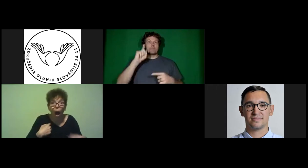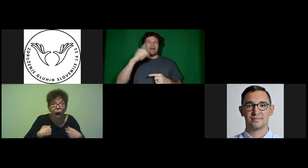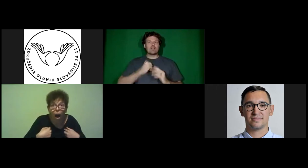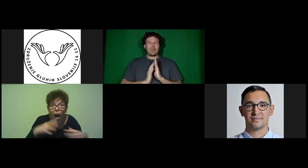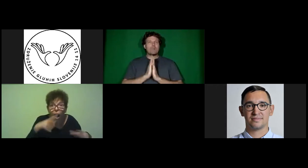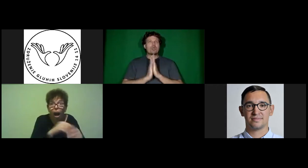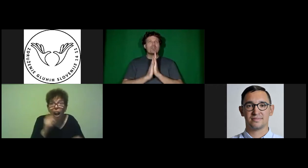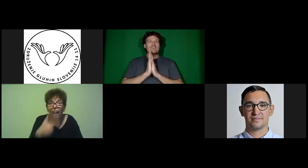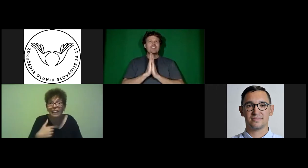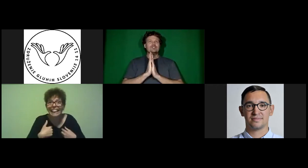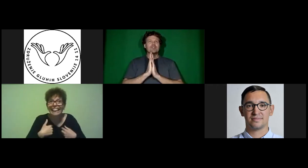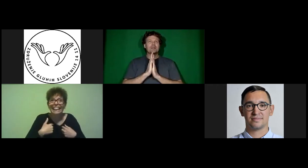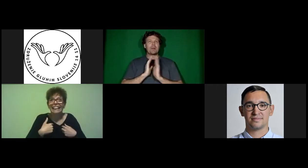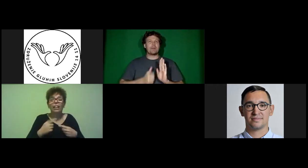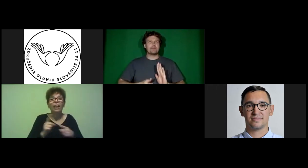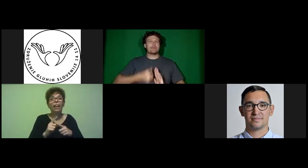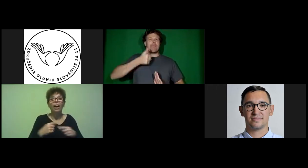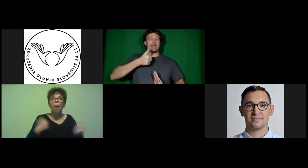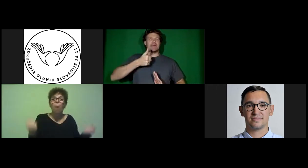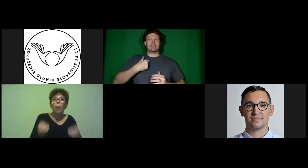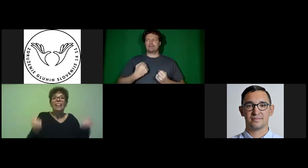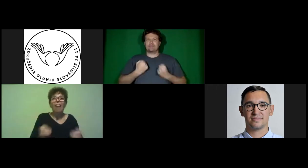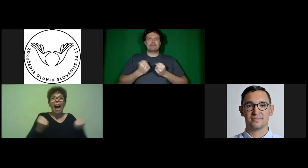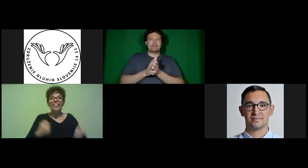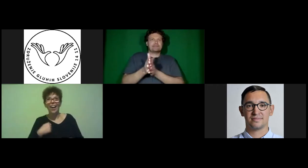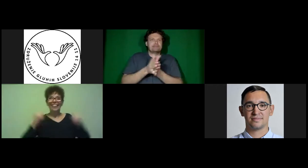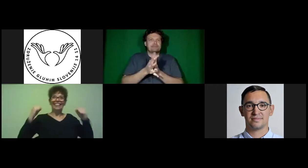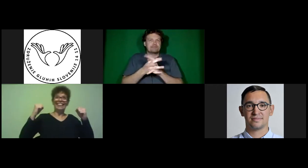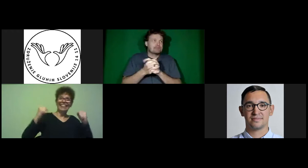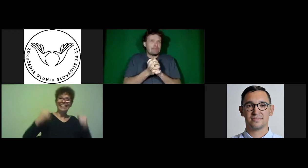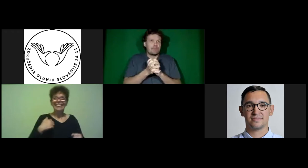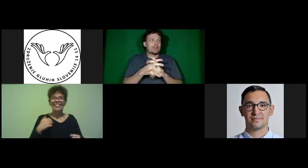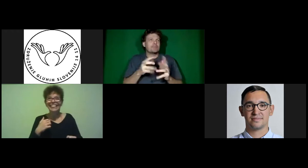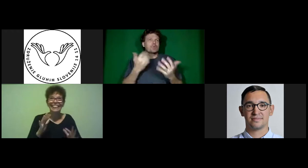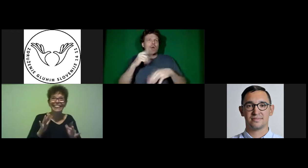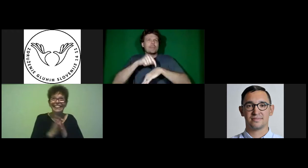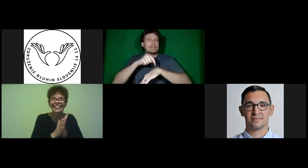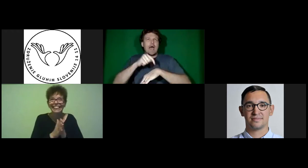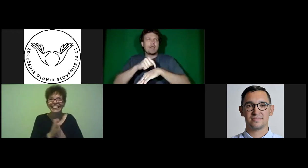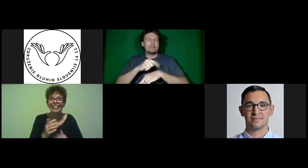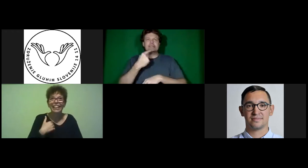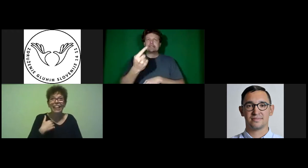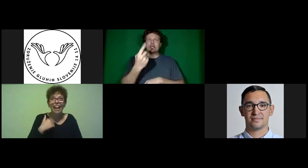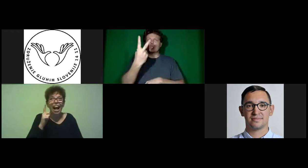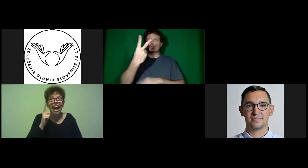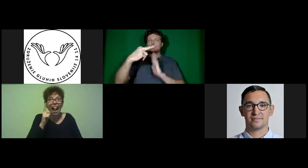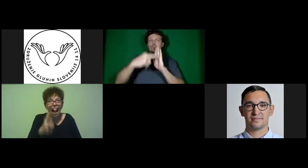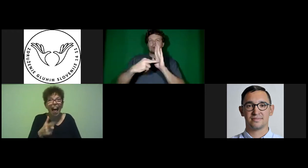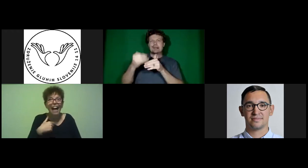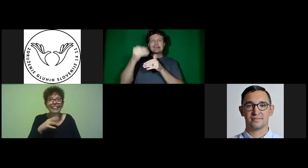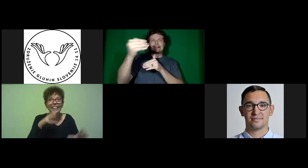have permission, you'll play in the All-Star competition. Came as a shock to me, but I'm very competitive, so I wanted to be the